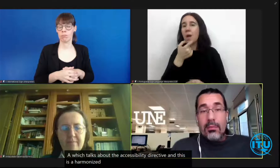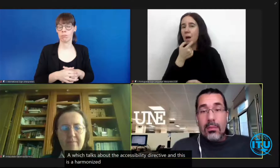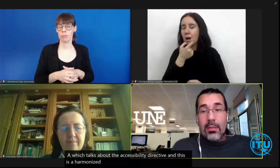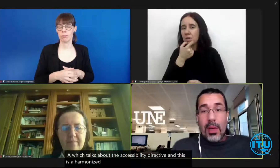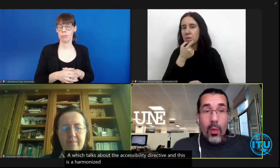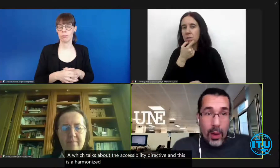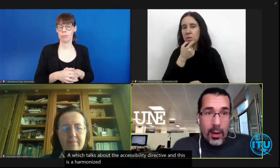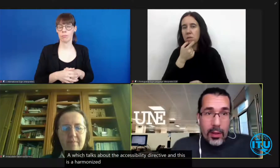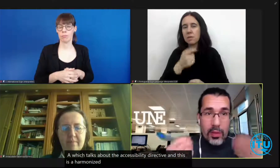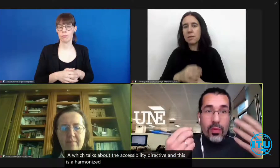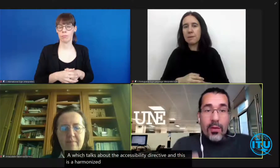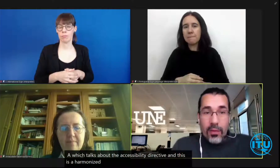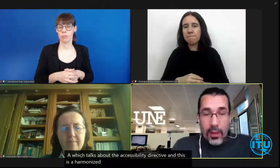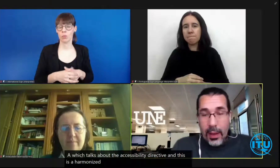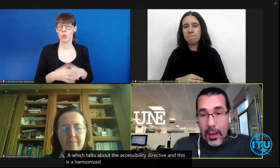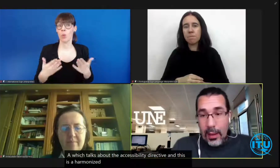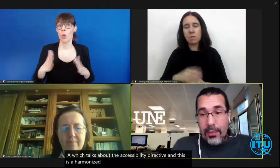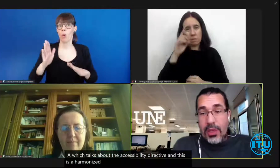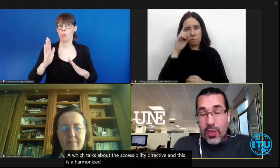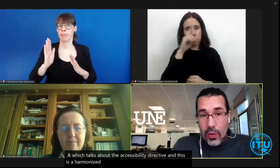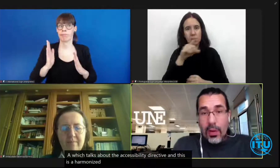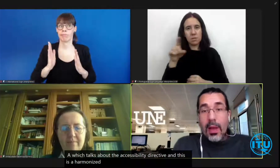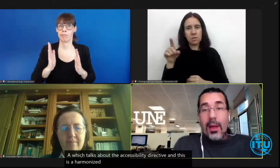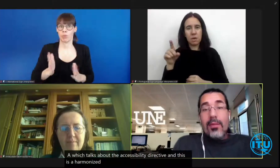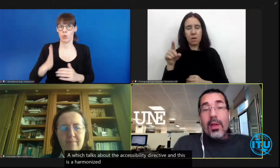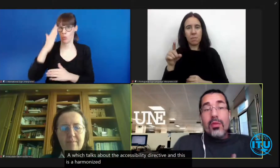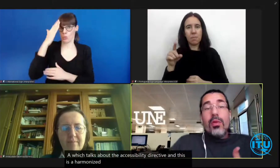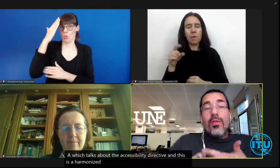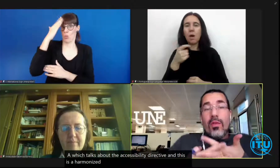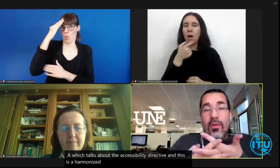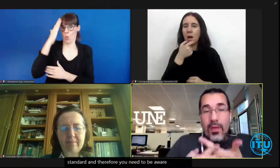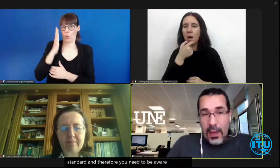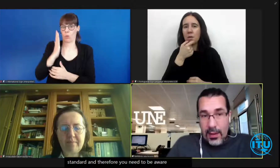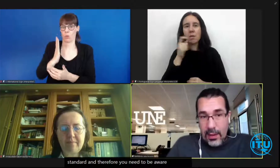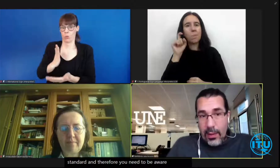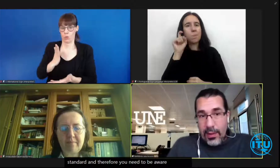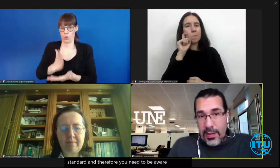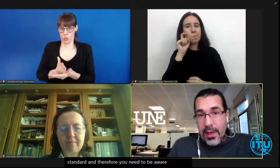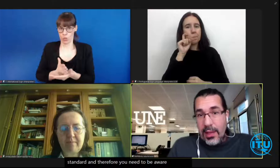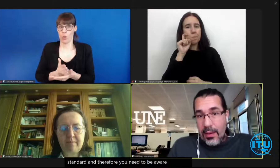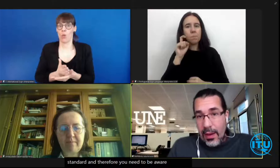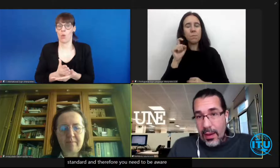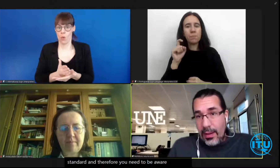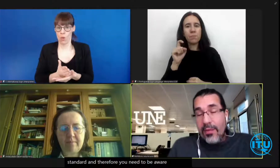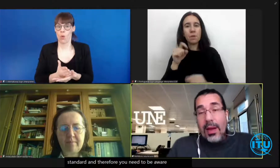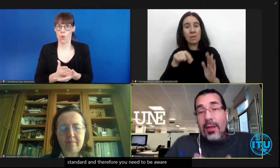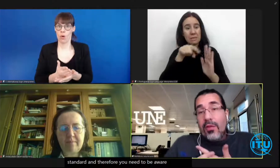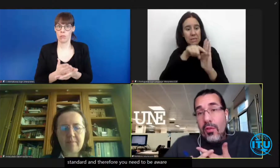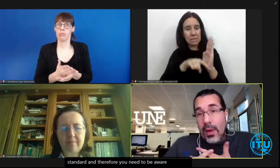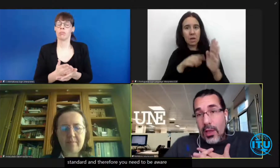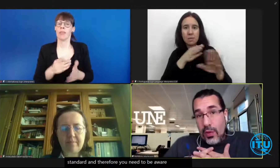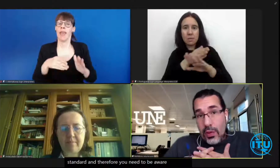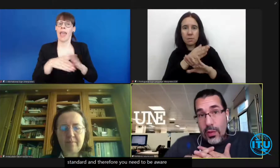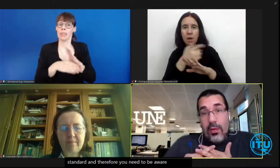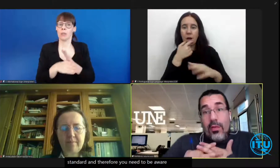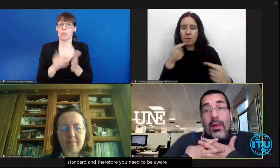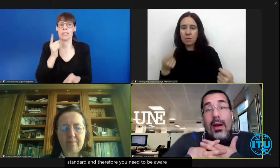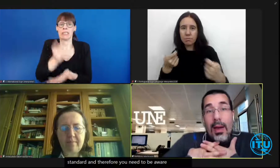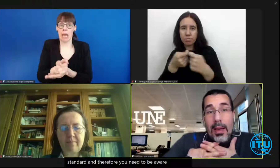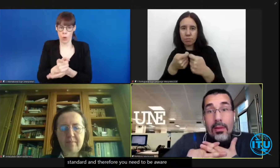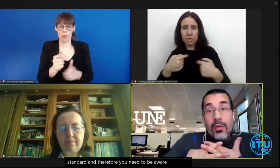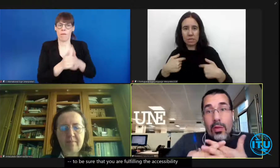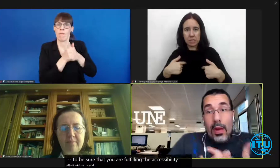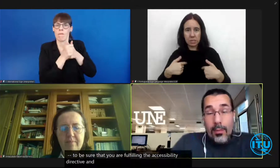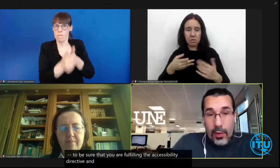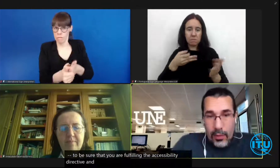be aware that you are and be sure that you are fulfilling the Web Accessibility Directive. And if you are a user, or you are